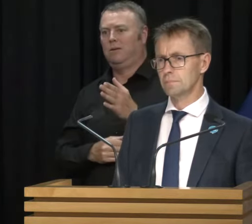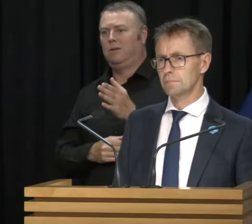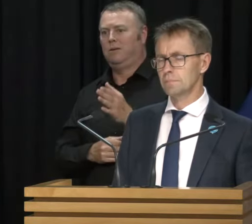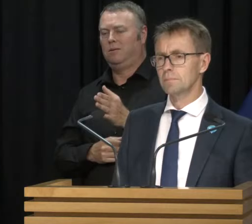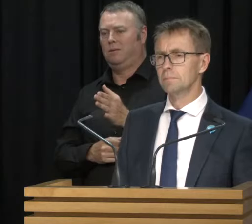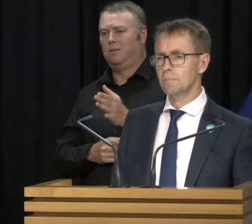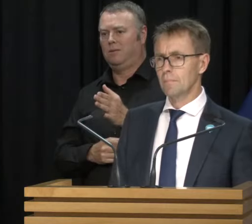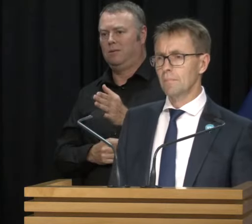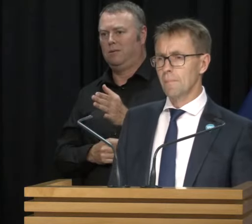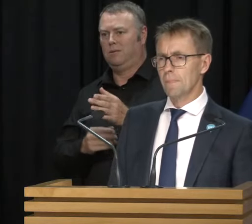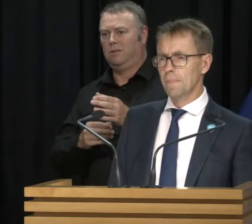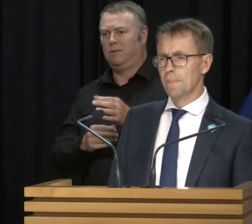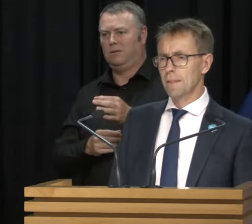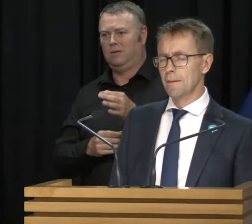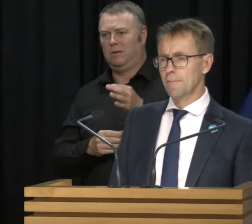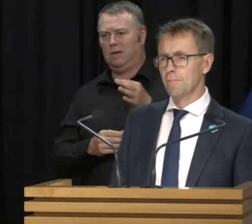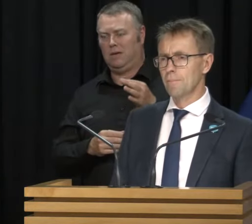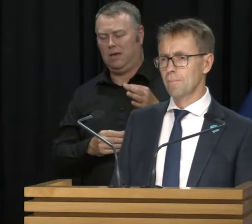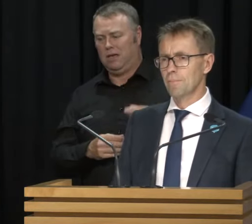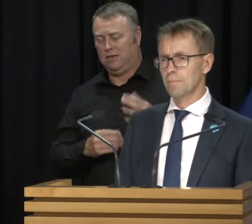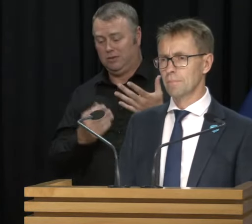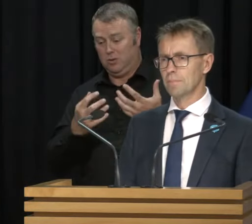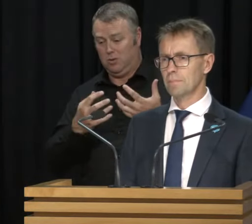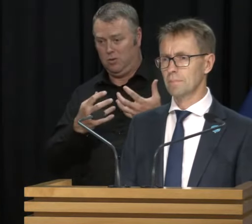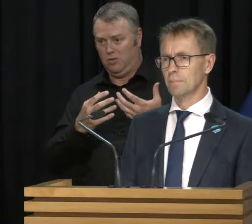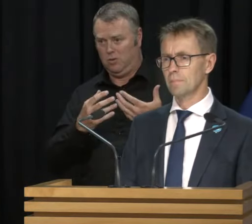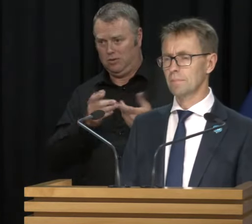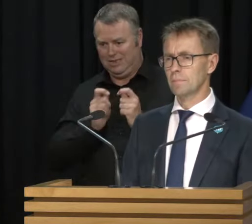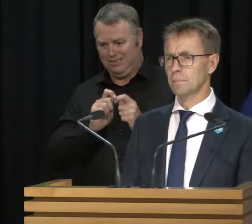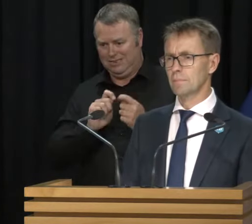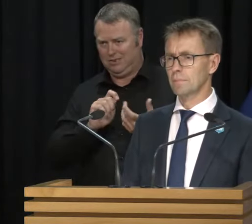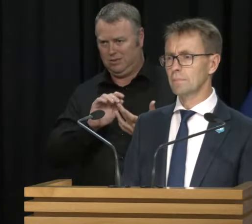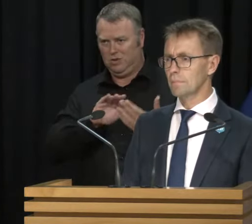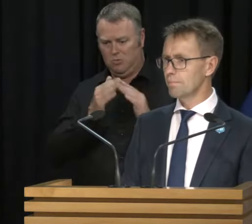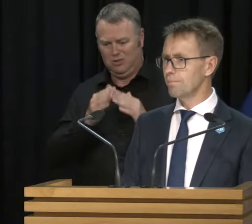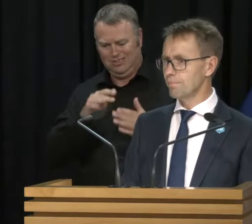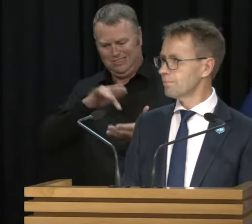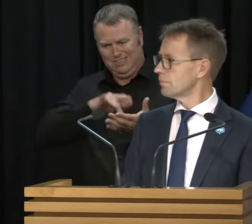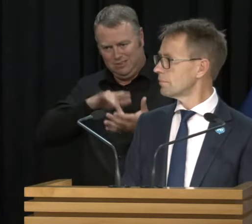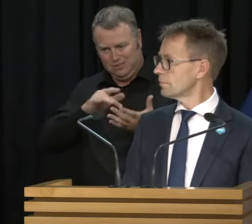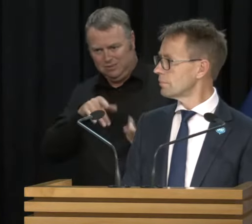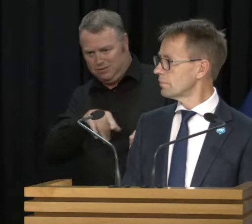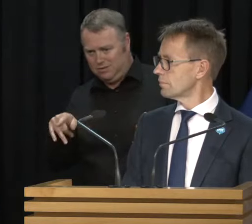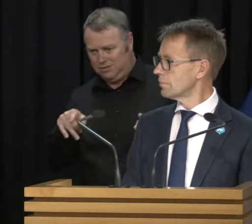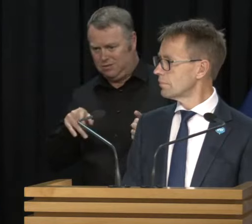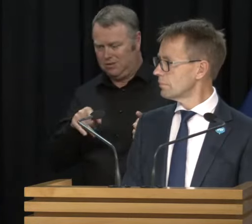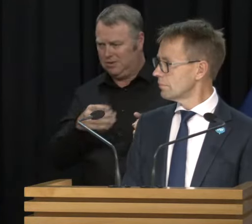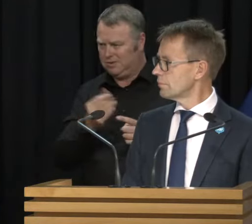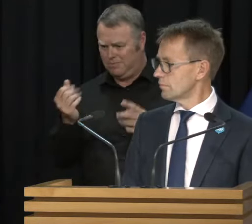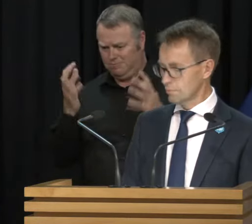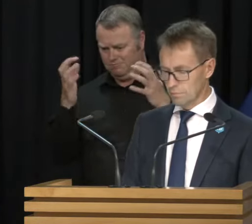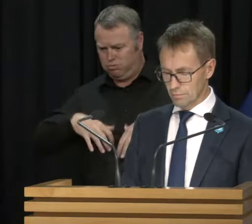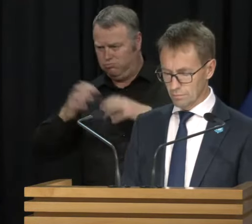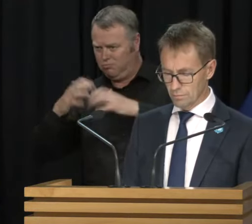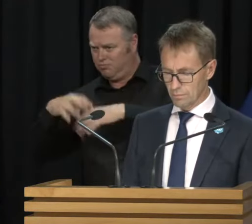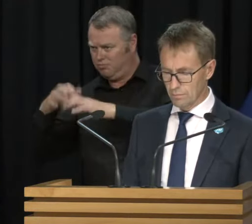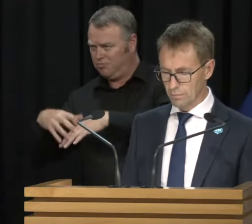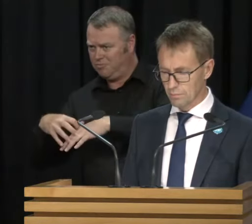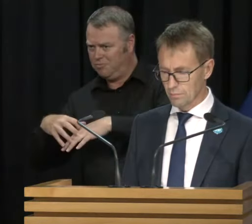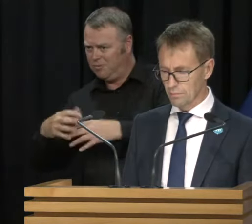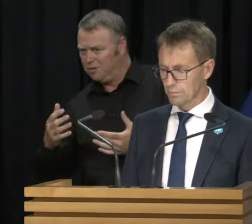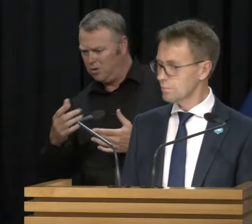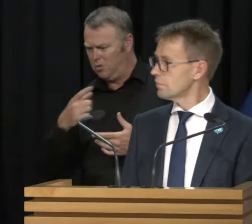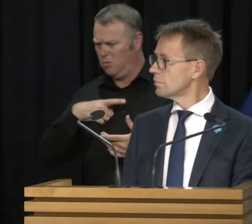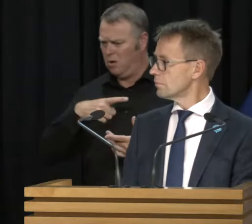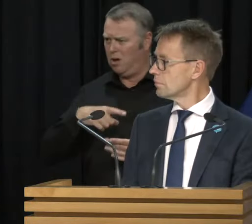to reopen those, and is there enough contingency with the community testing stations at the moment? Well, we've obviously re-established a pop-up